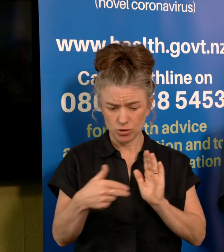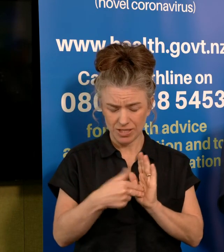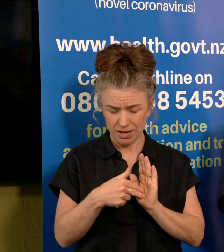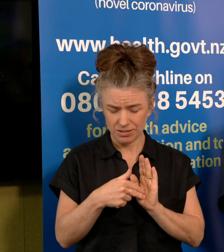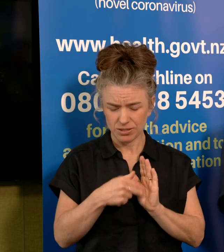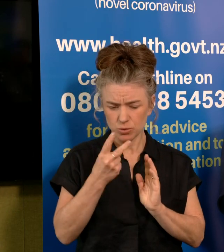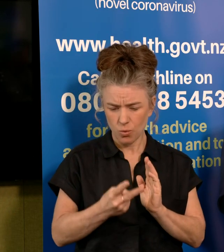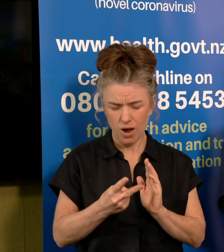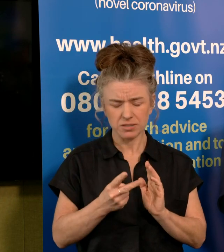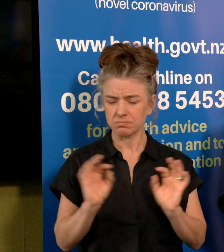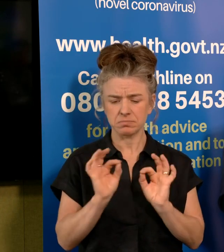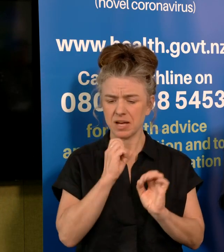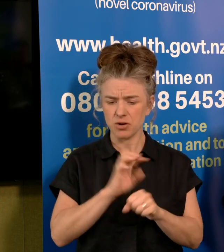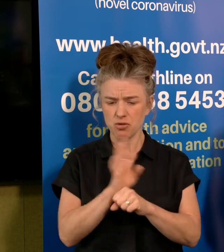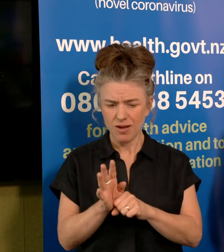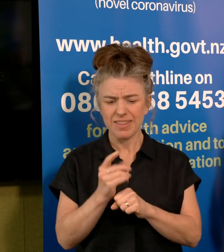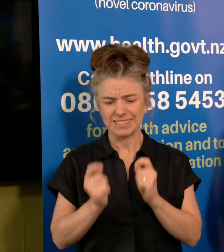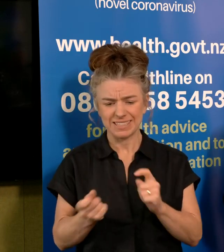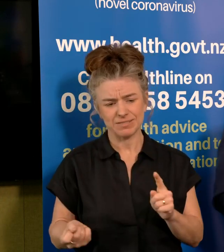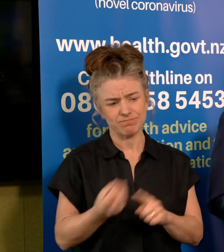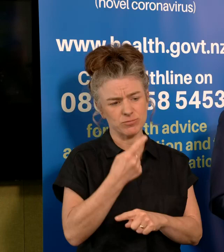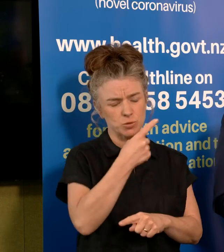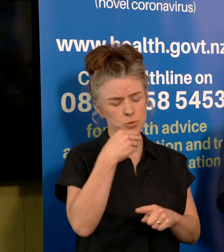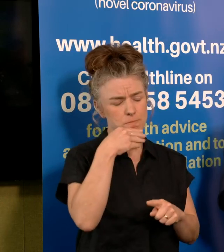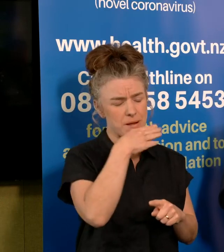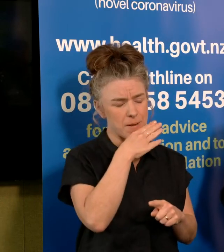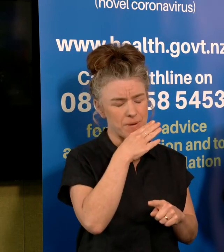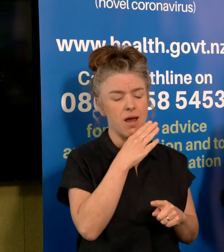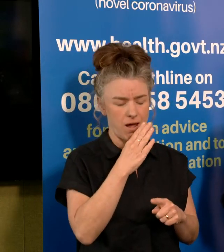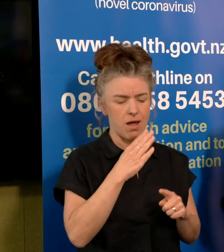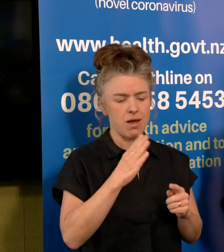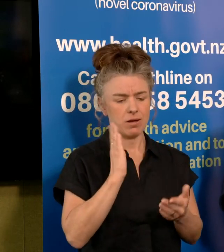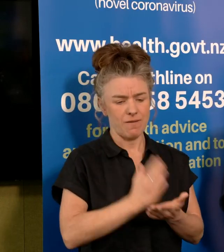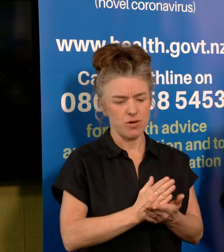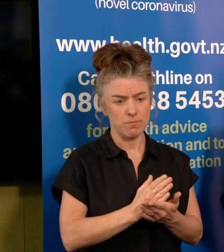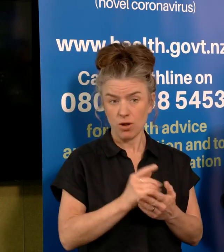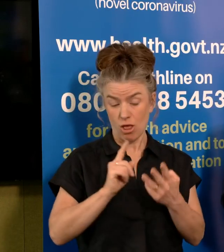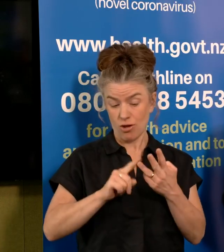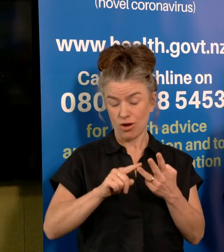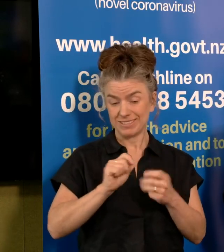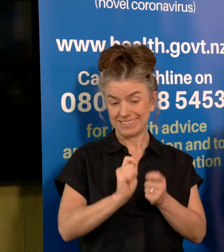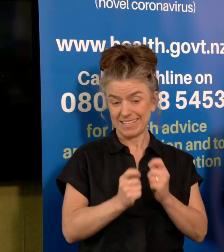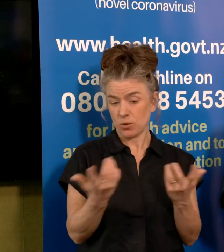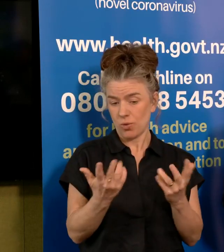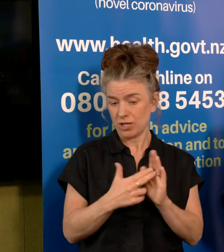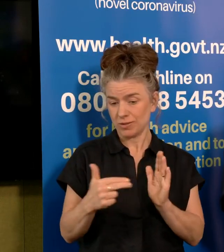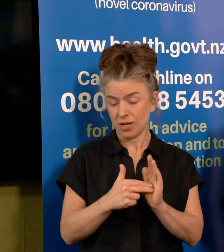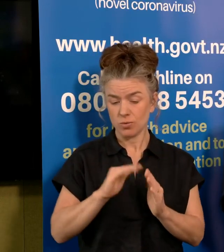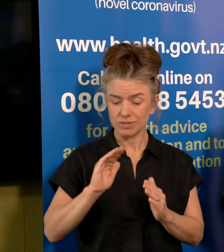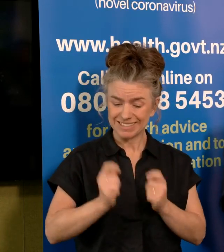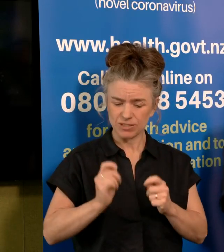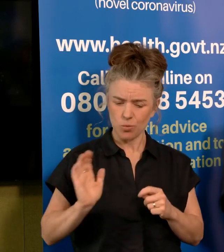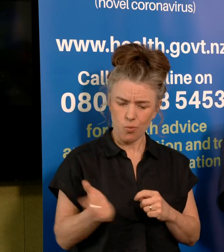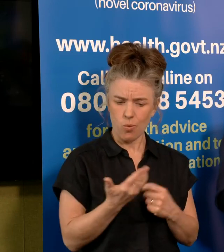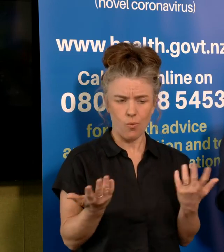got a positive result in Melbourne. Can you explain that? So just to correct there, the third test was actually done here in New Zealand. So all our testing has been done in